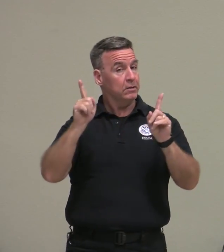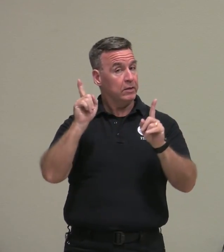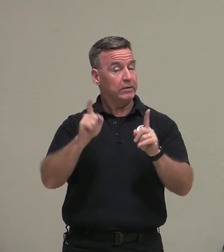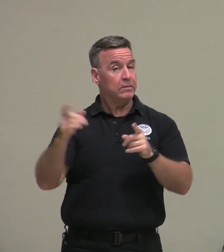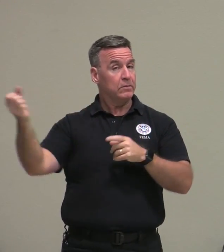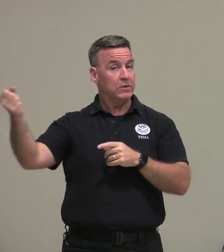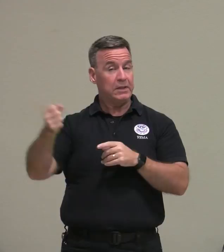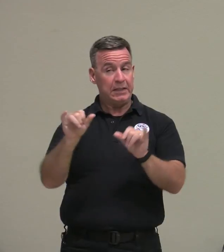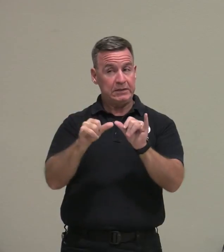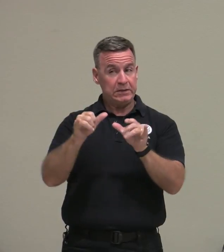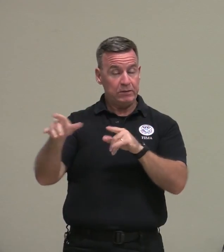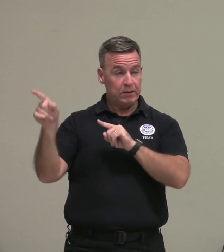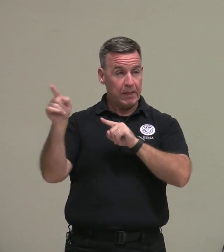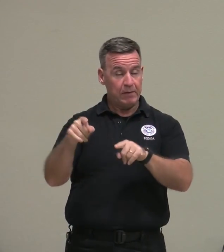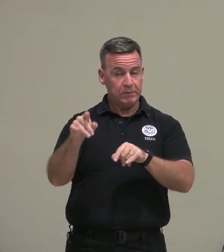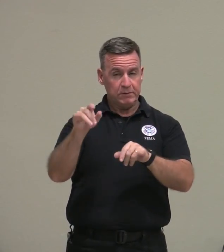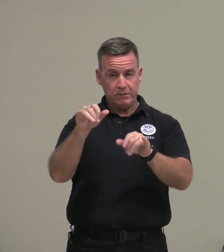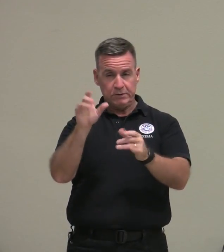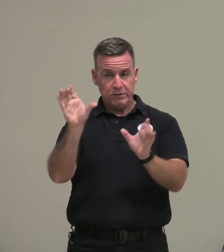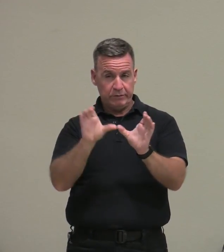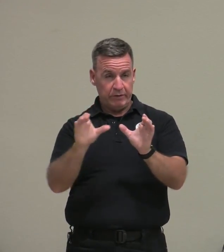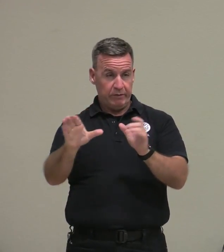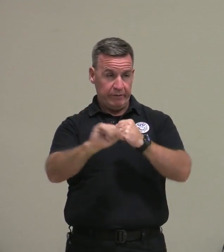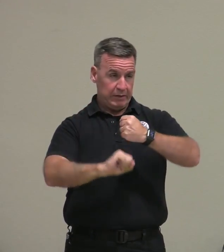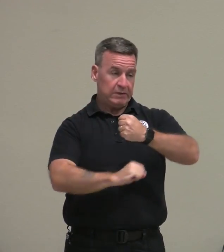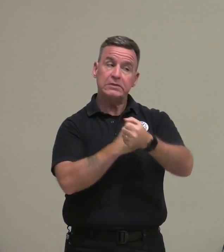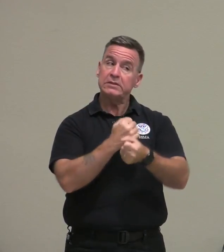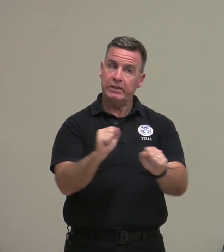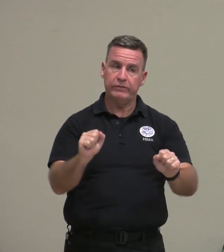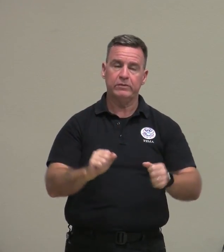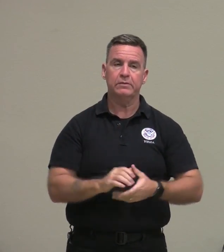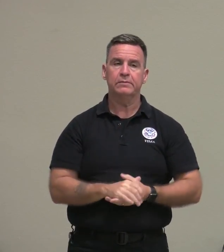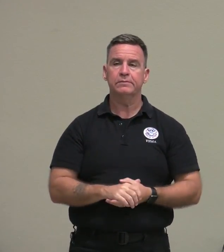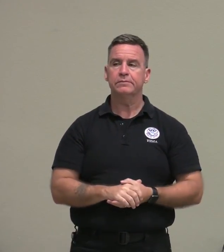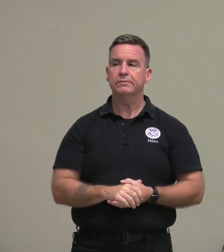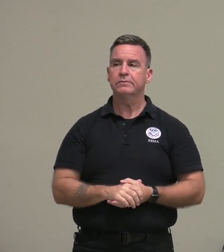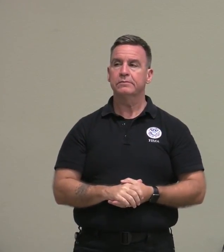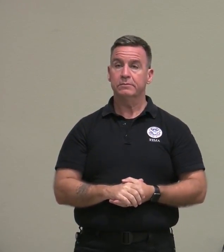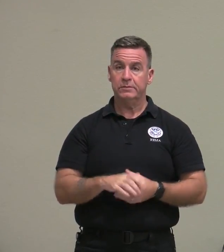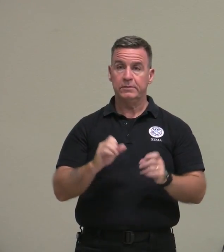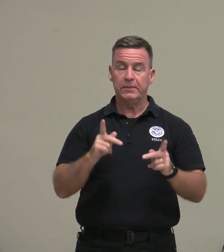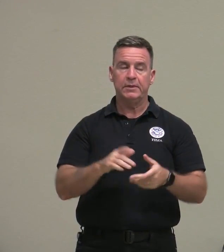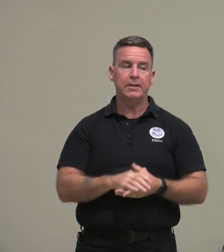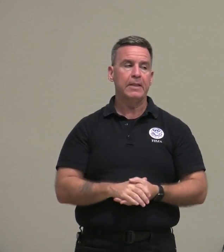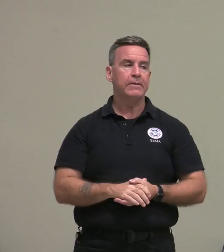will have to bring an engineer in to certify that your foundation is safe. Okay?